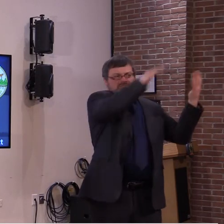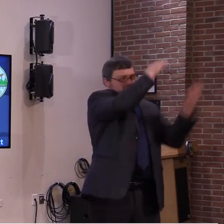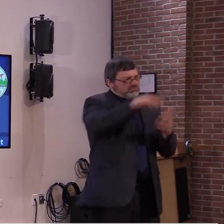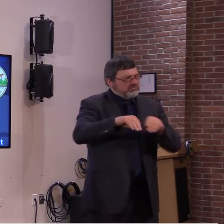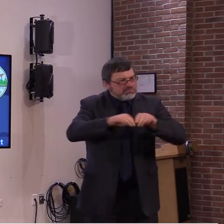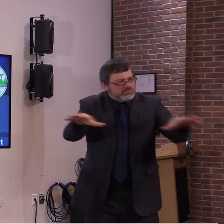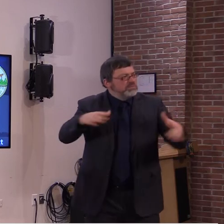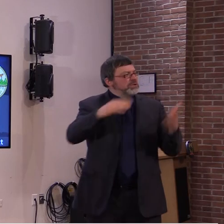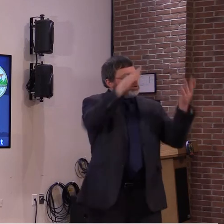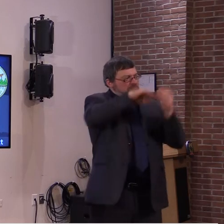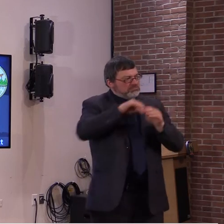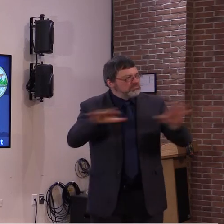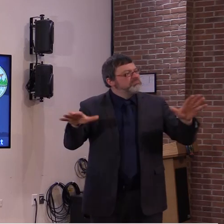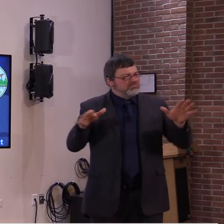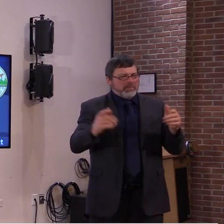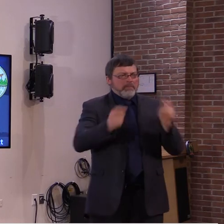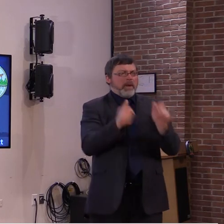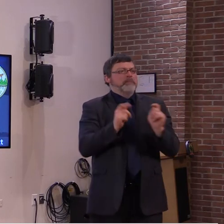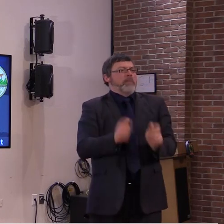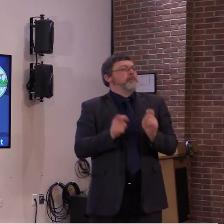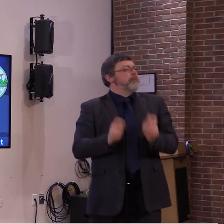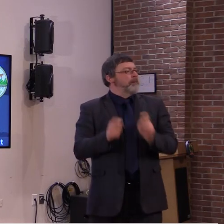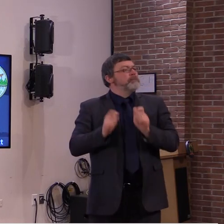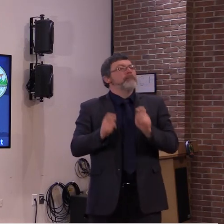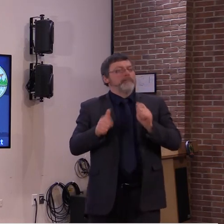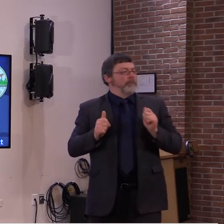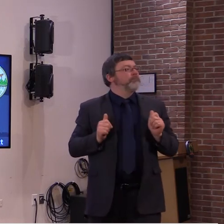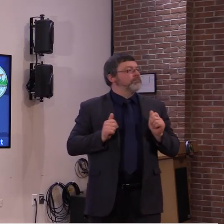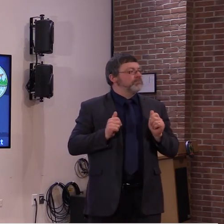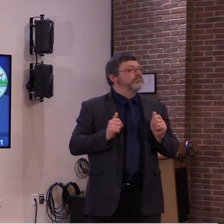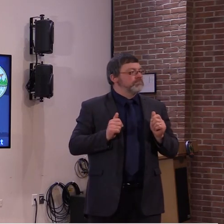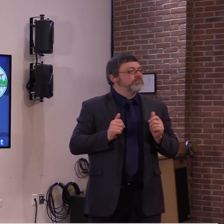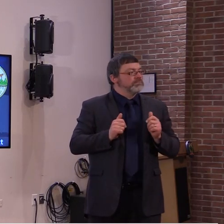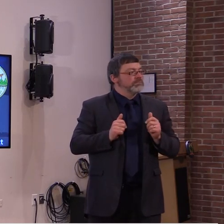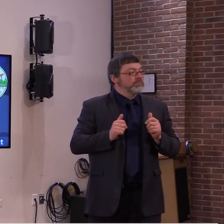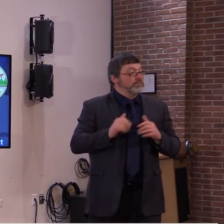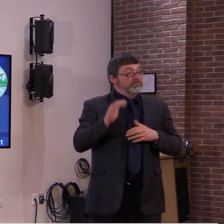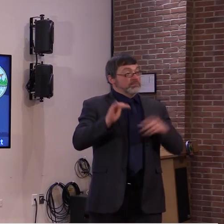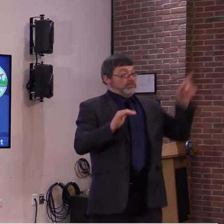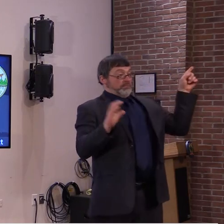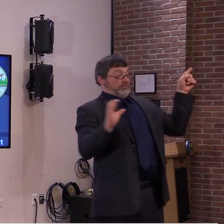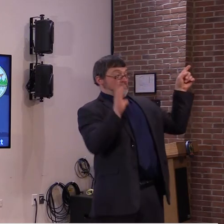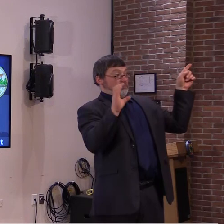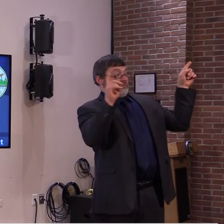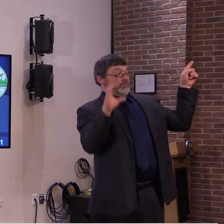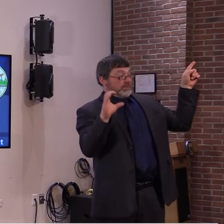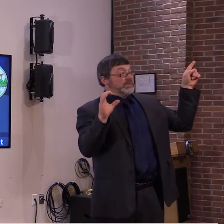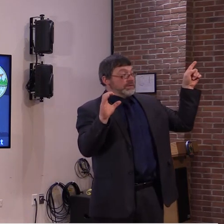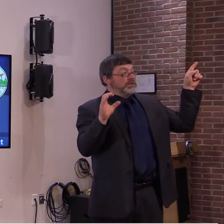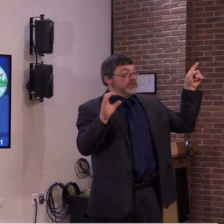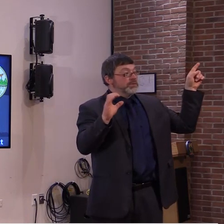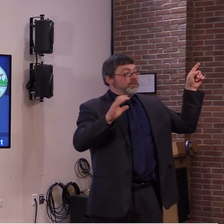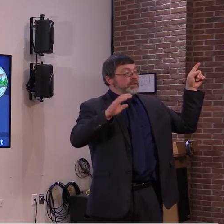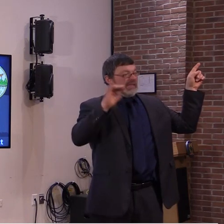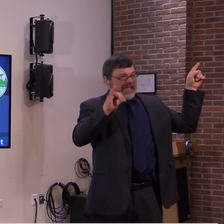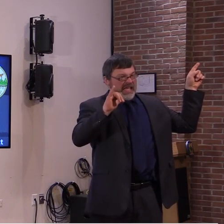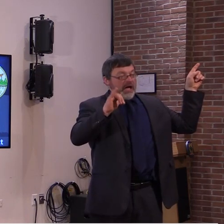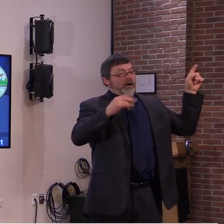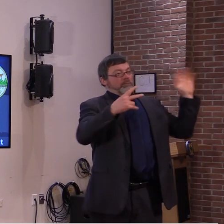state. CDC over the weekend had our state ranked 7th in the country for the percentage of doses